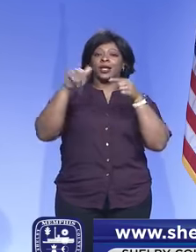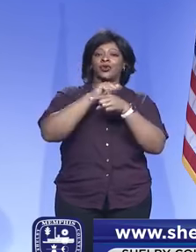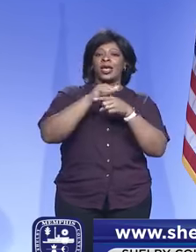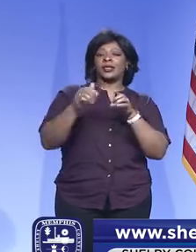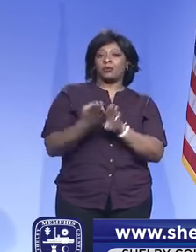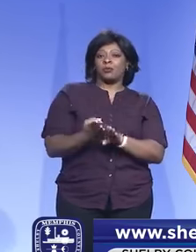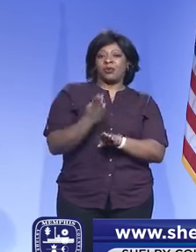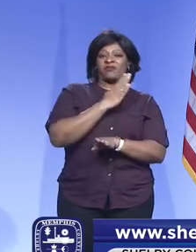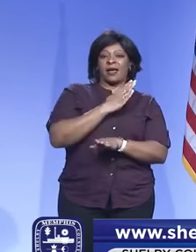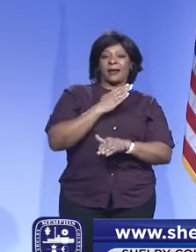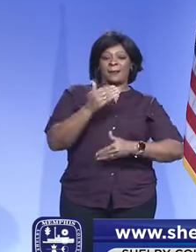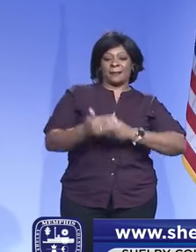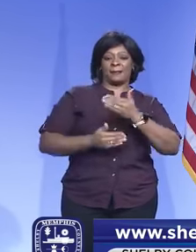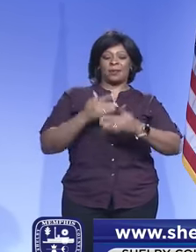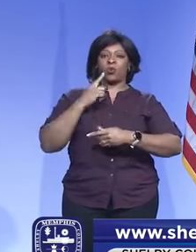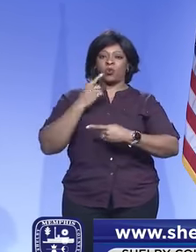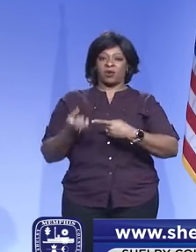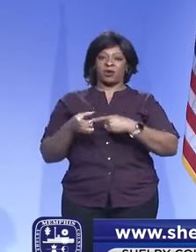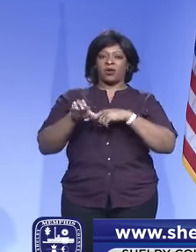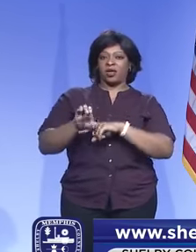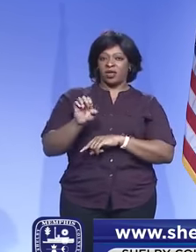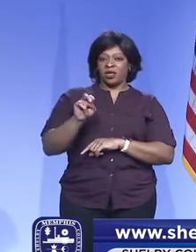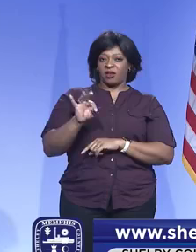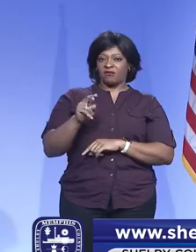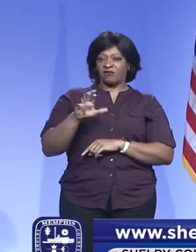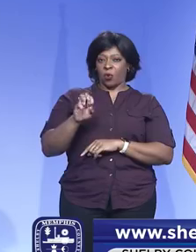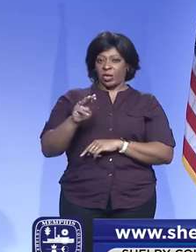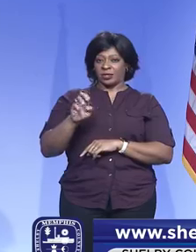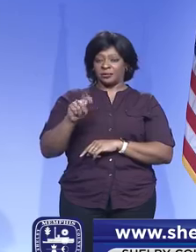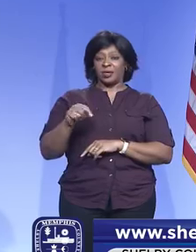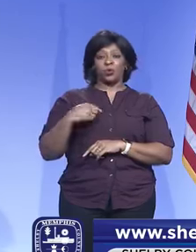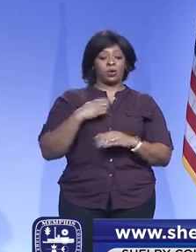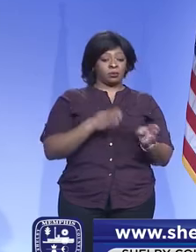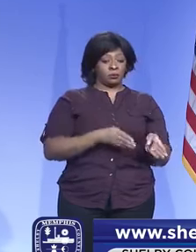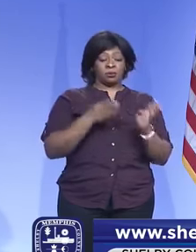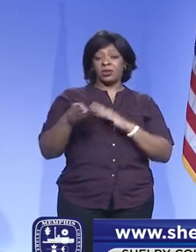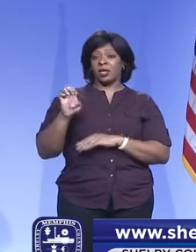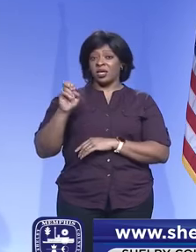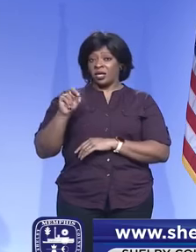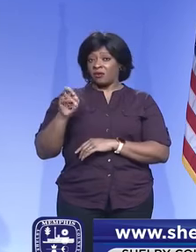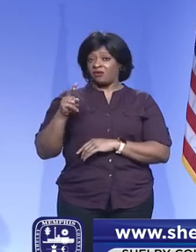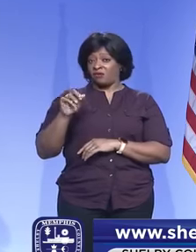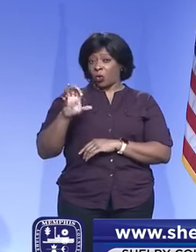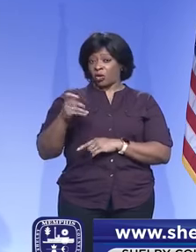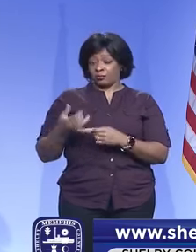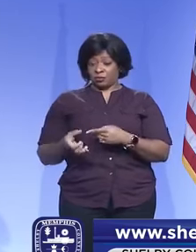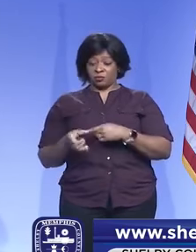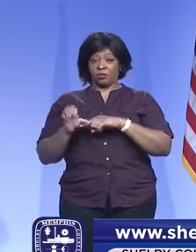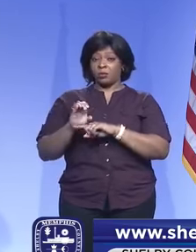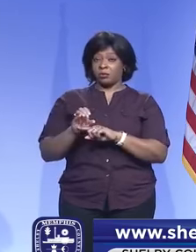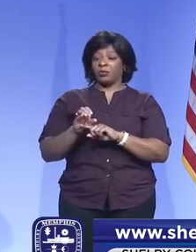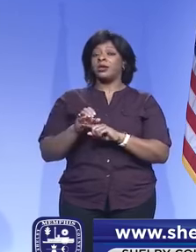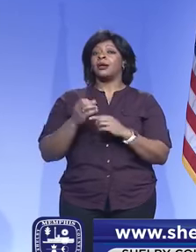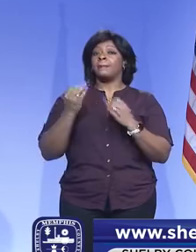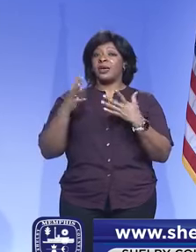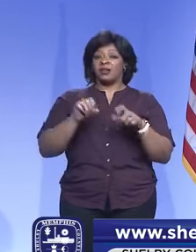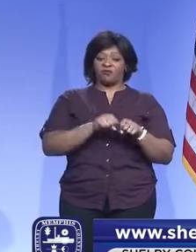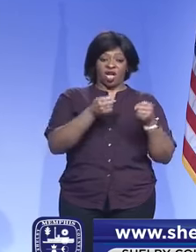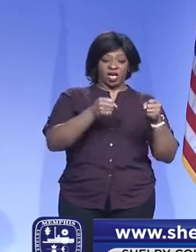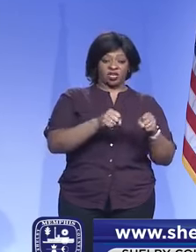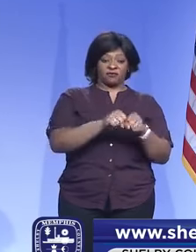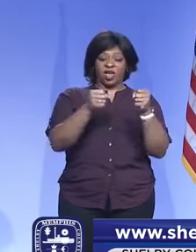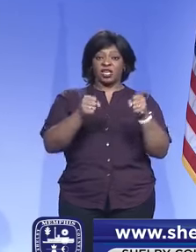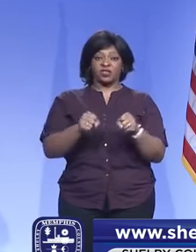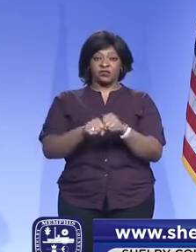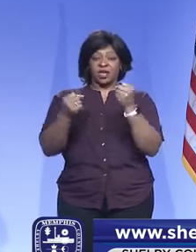prior to moving towards enforcement. When we move towards enforcement, that means that there's likely been multiple infractions